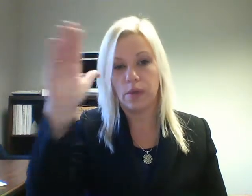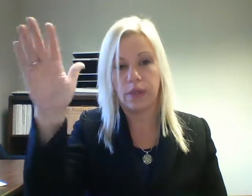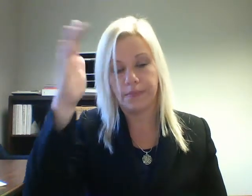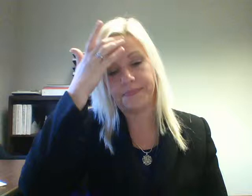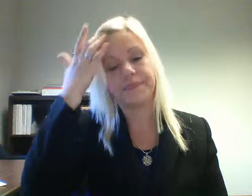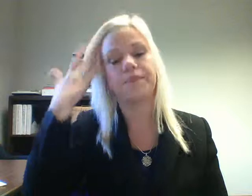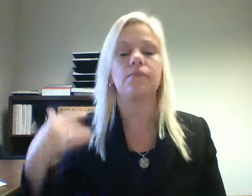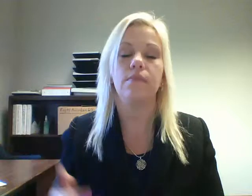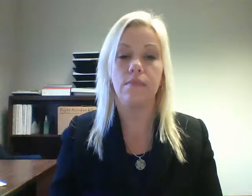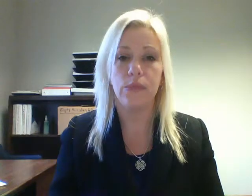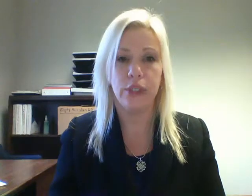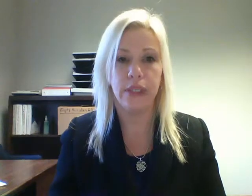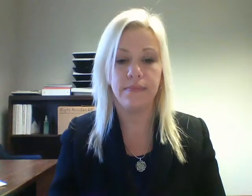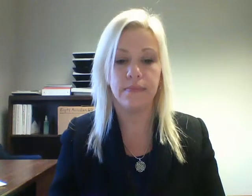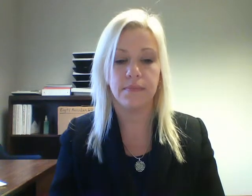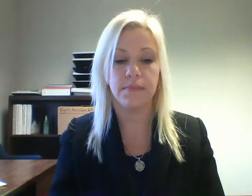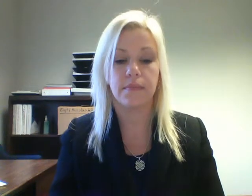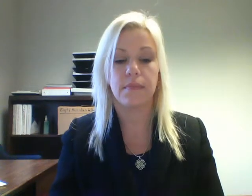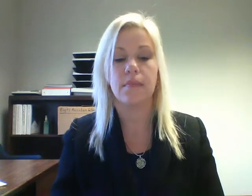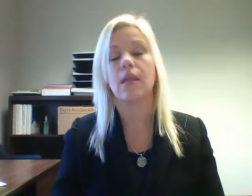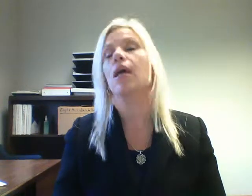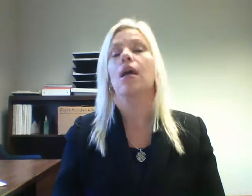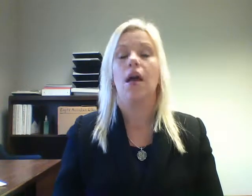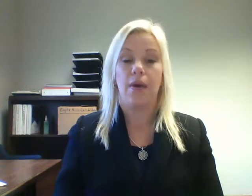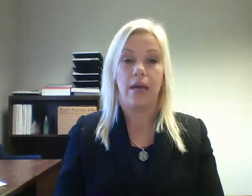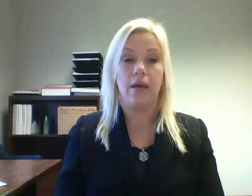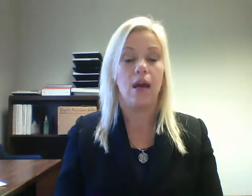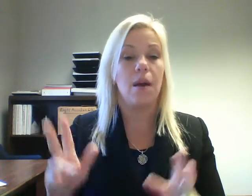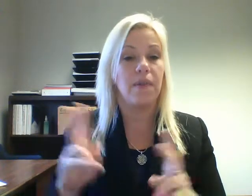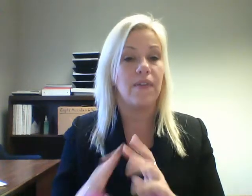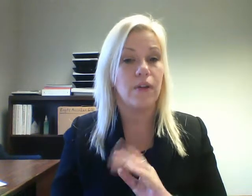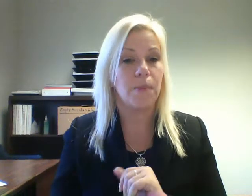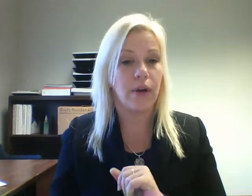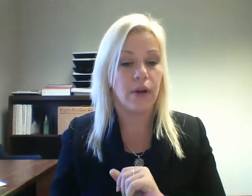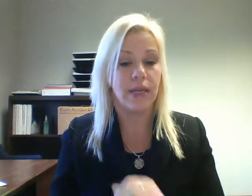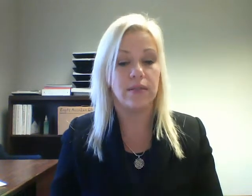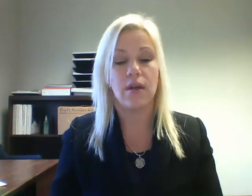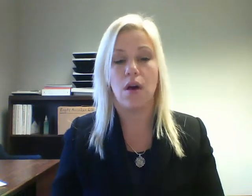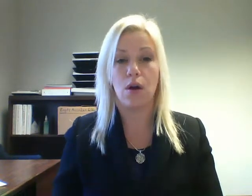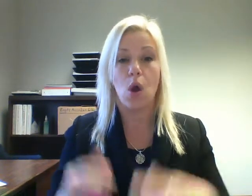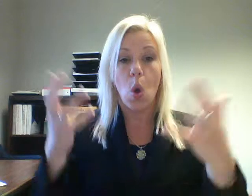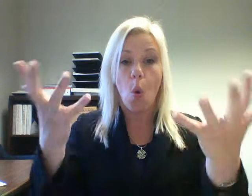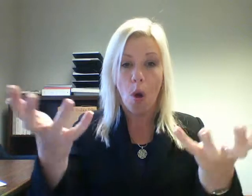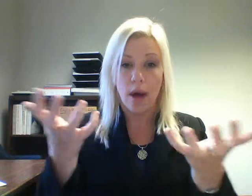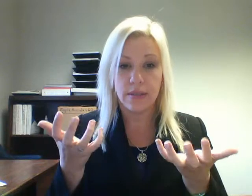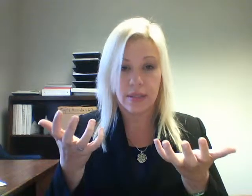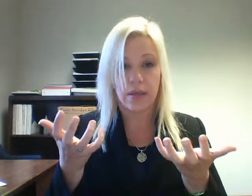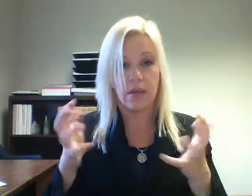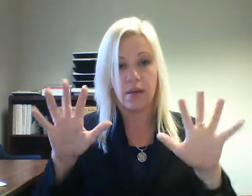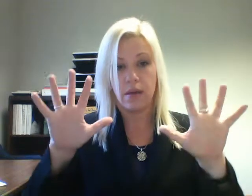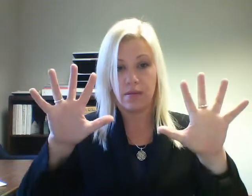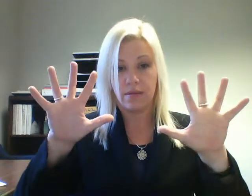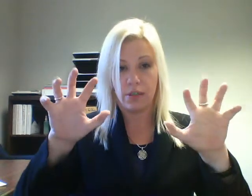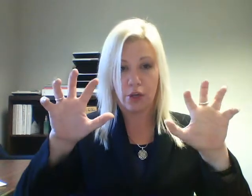know. Good? Okay, a couple of other pairings are want, your